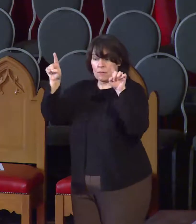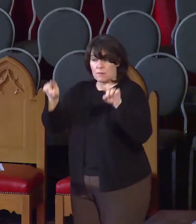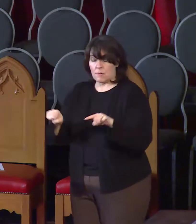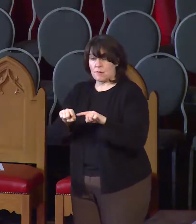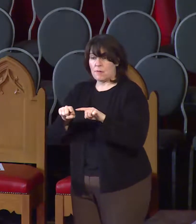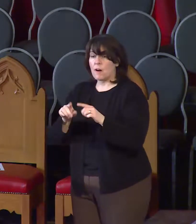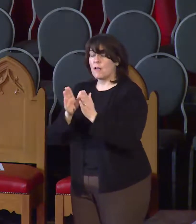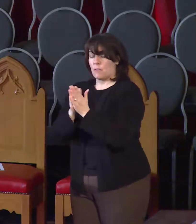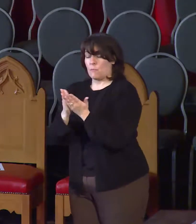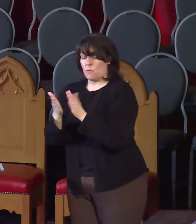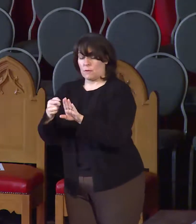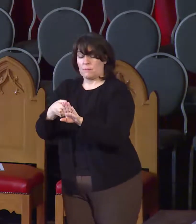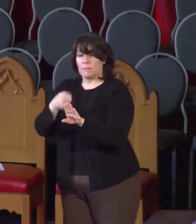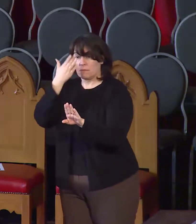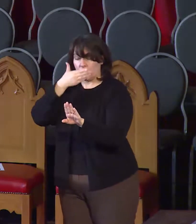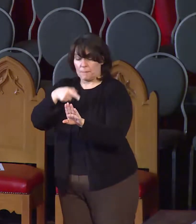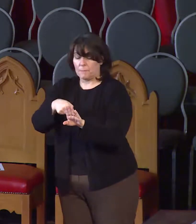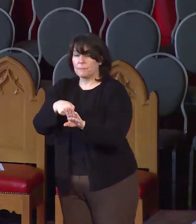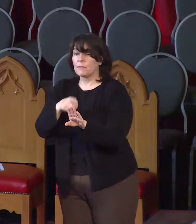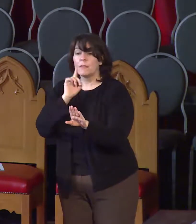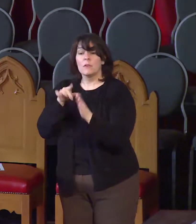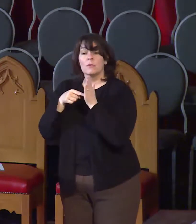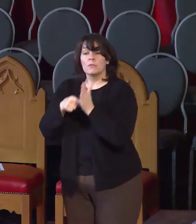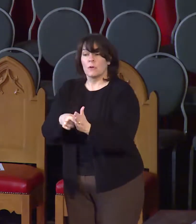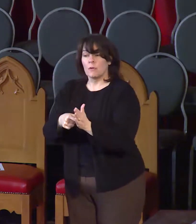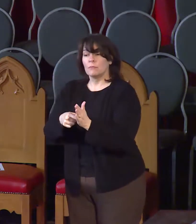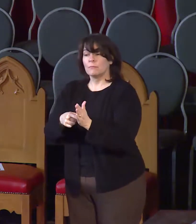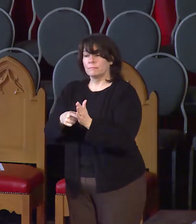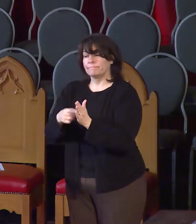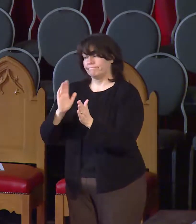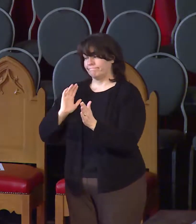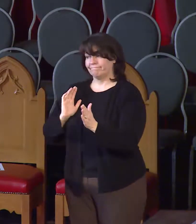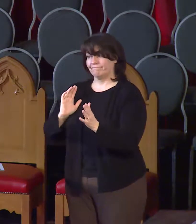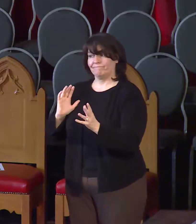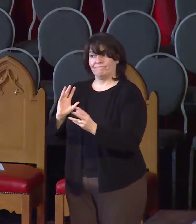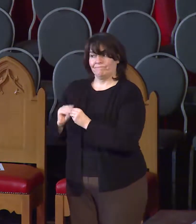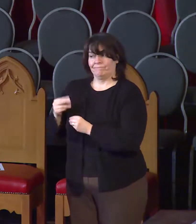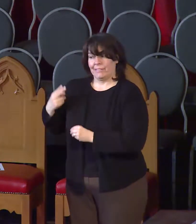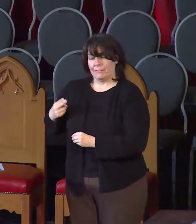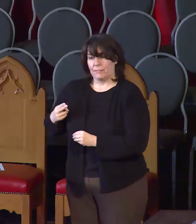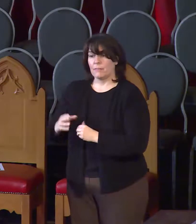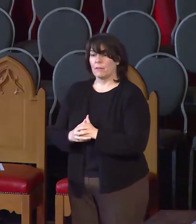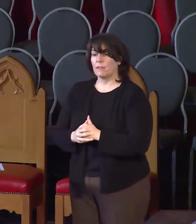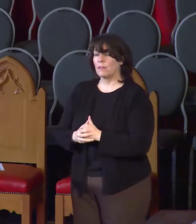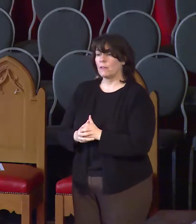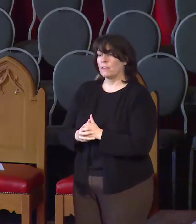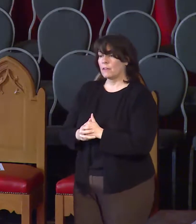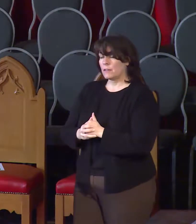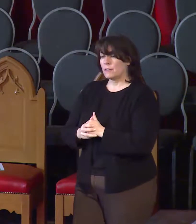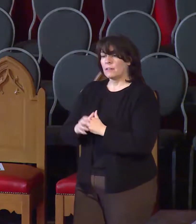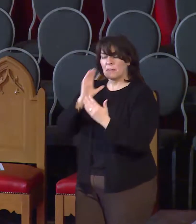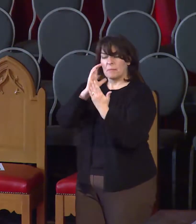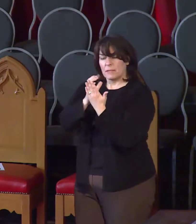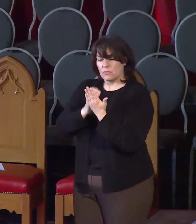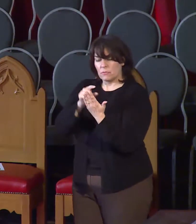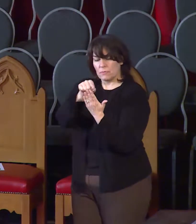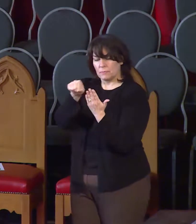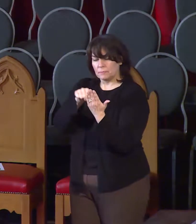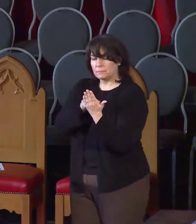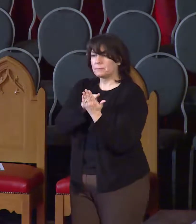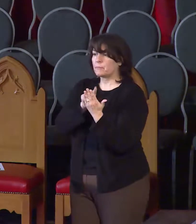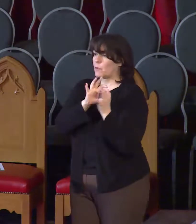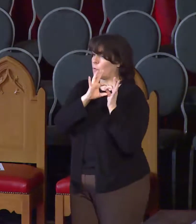on the cover of the convocation program also represents our specific history. The emblems on the crest show links with the Royal City of